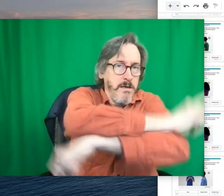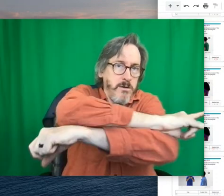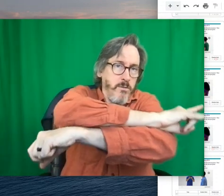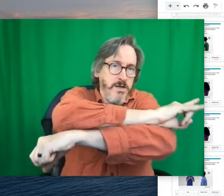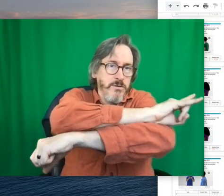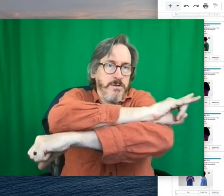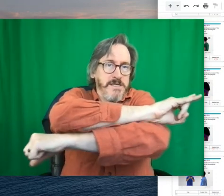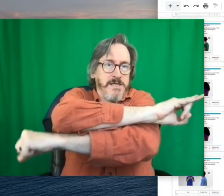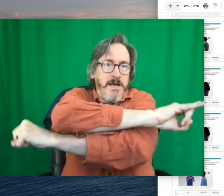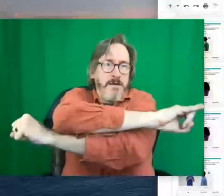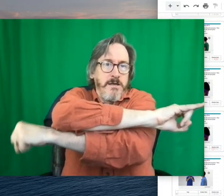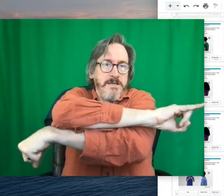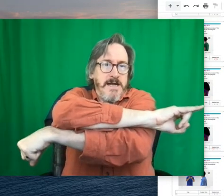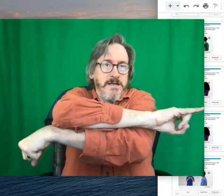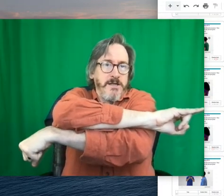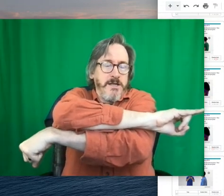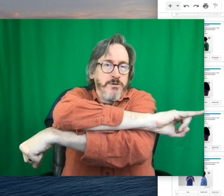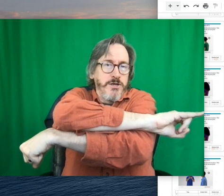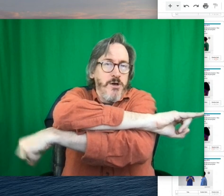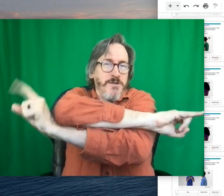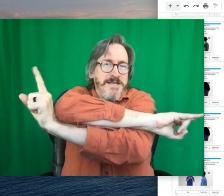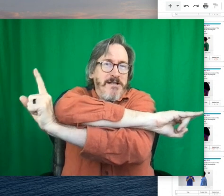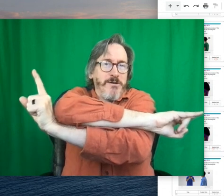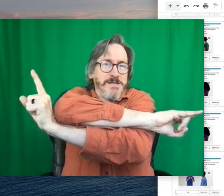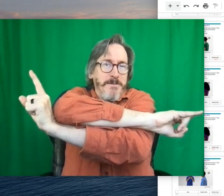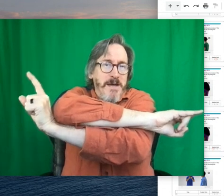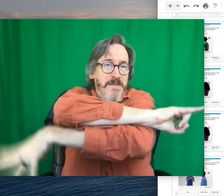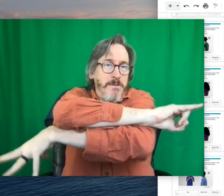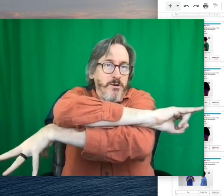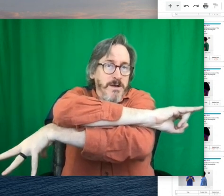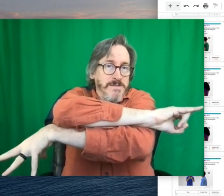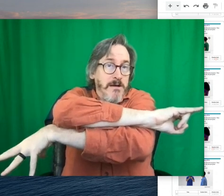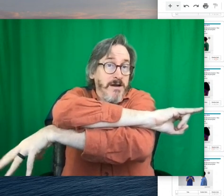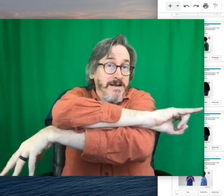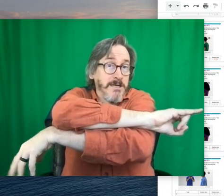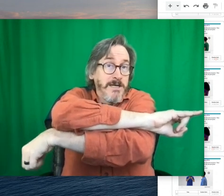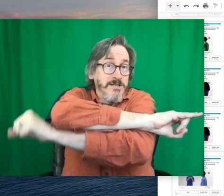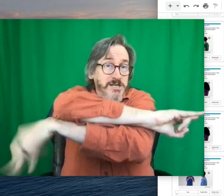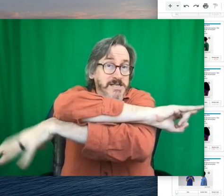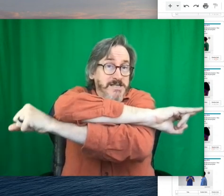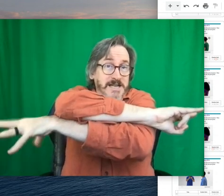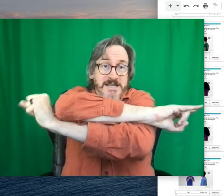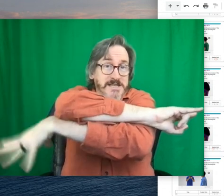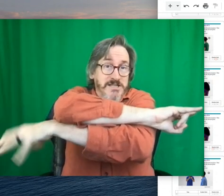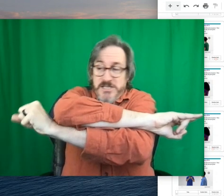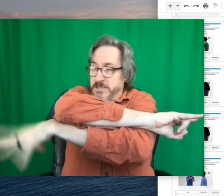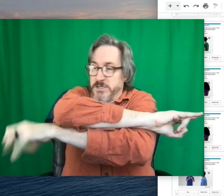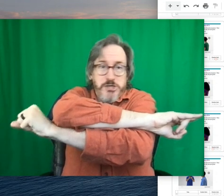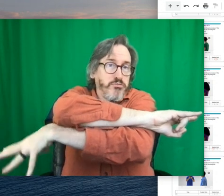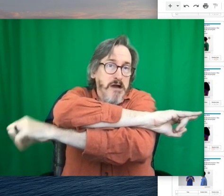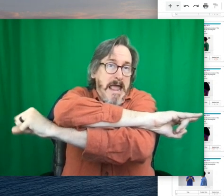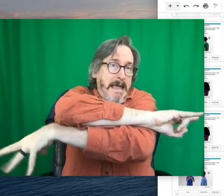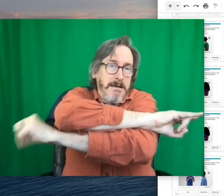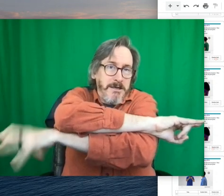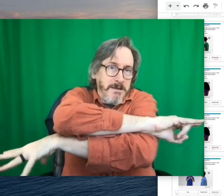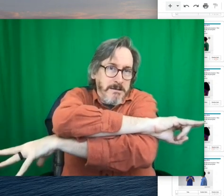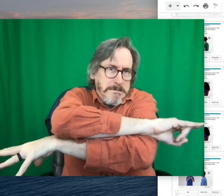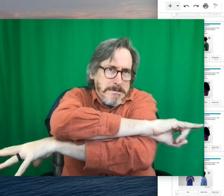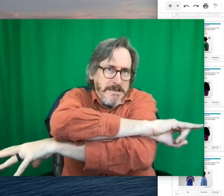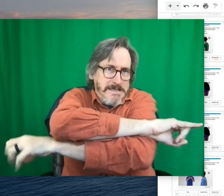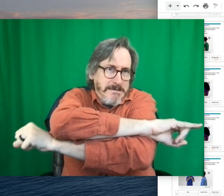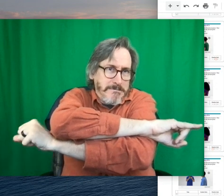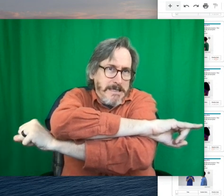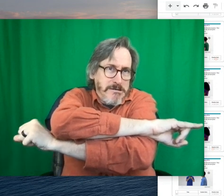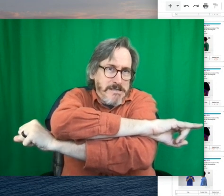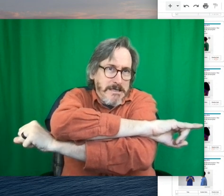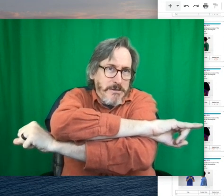that when you do this sign, technically you should go, the tail goes up and then poop comes out, right? Just as, it doesn't just spray